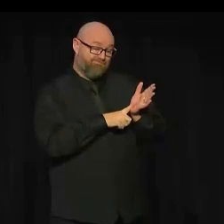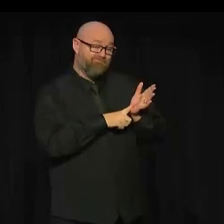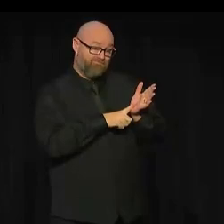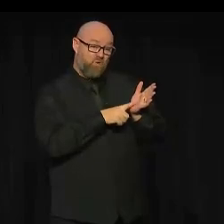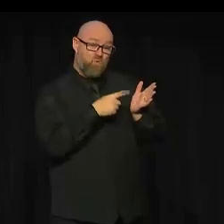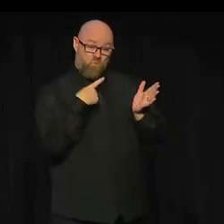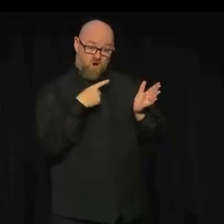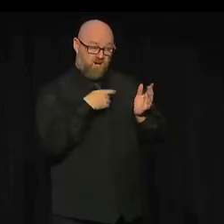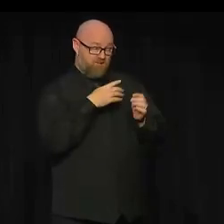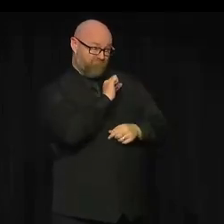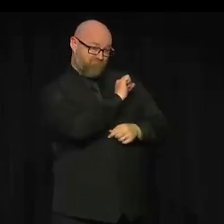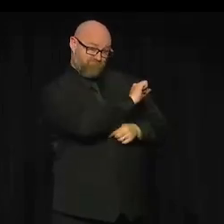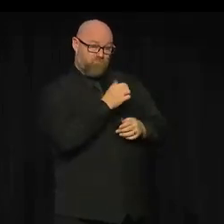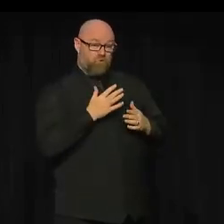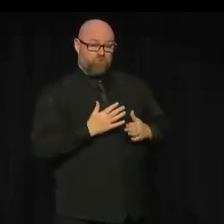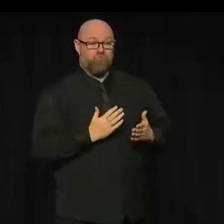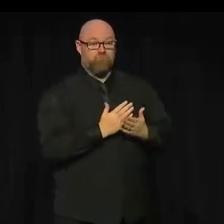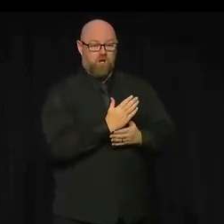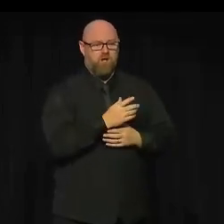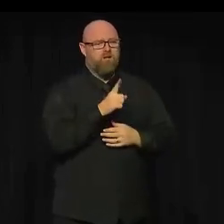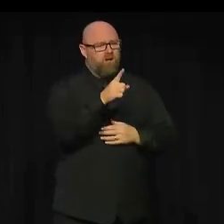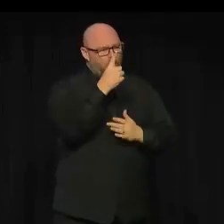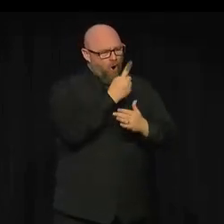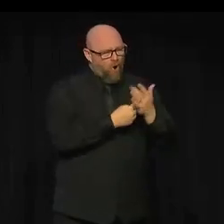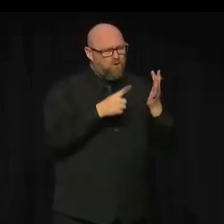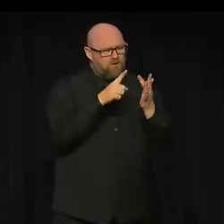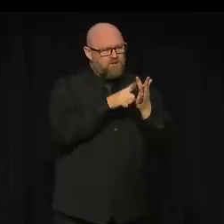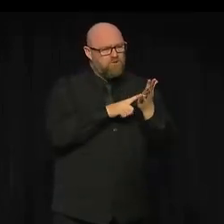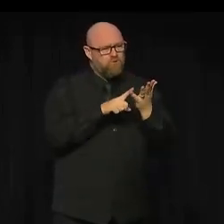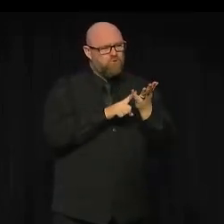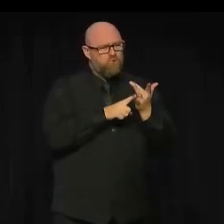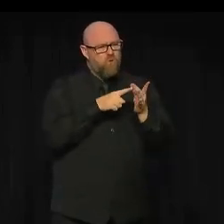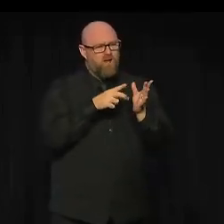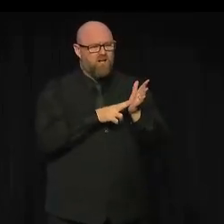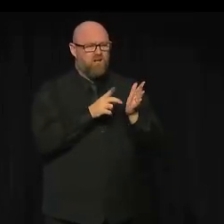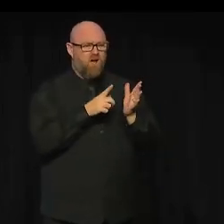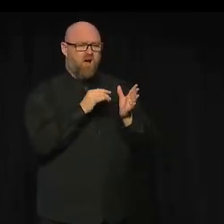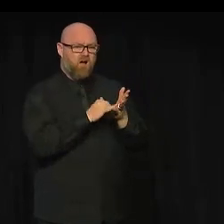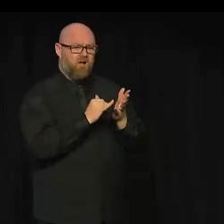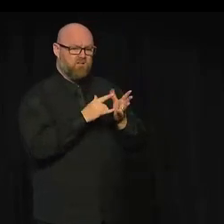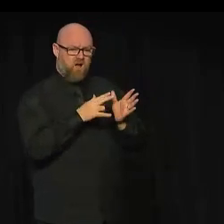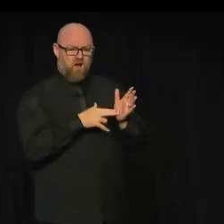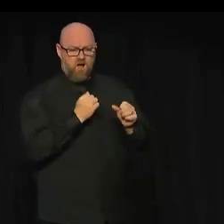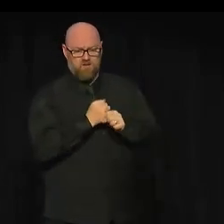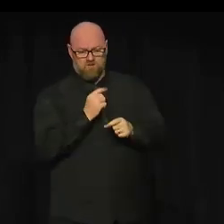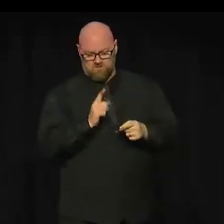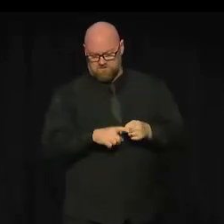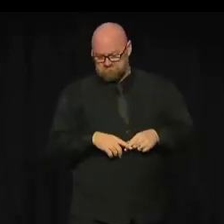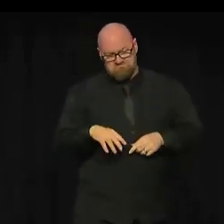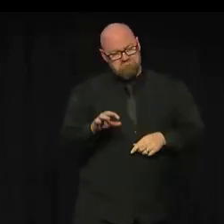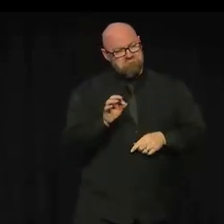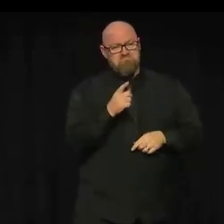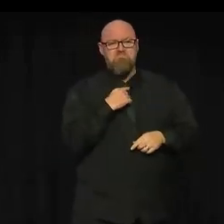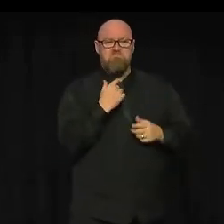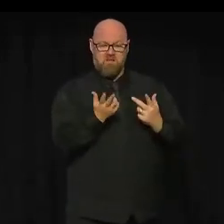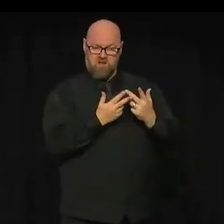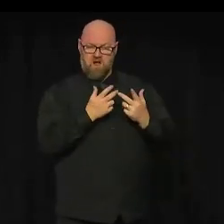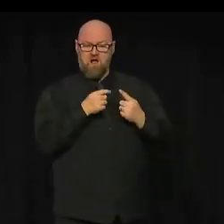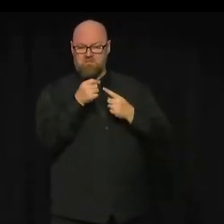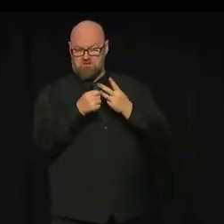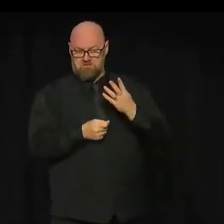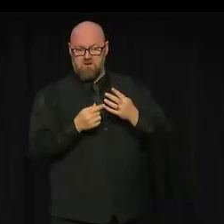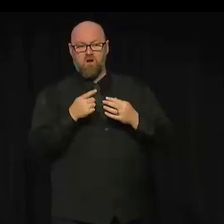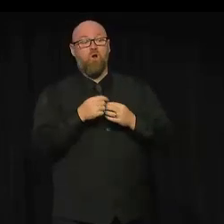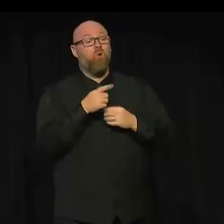But it's not just in respect of Julian Assange. We've also been successful in using the Human Rights Act to strike